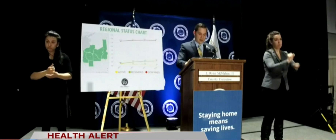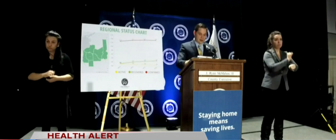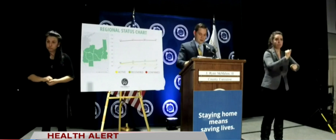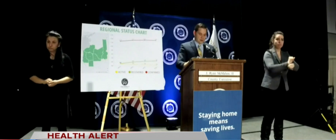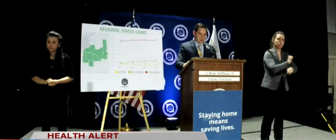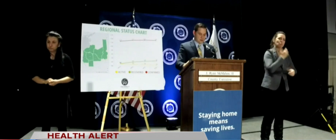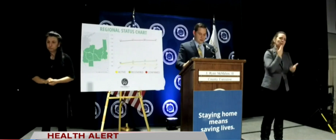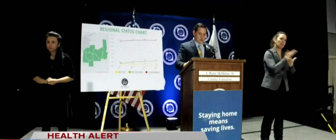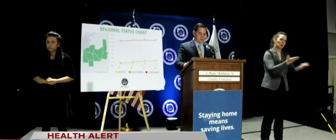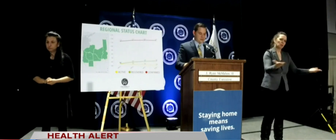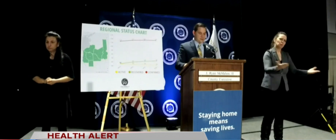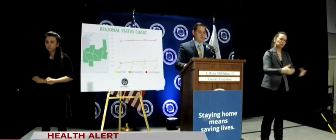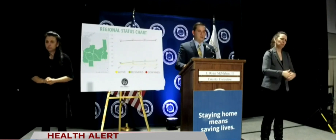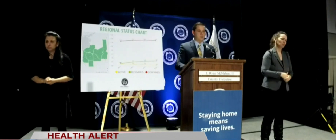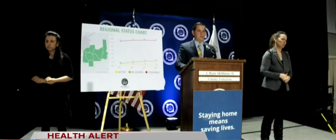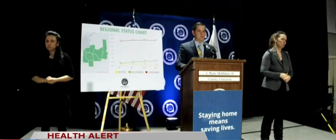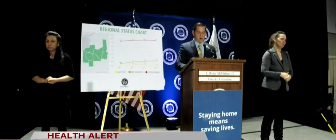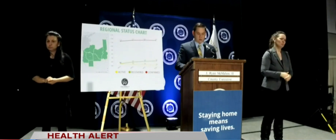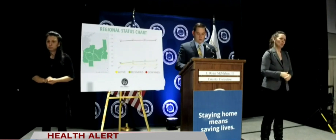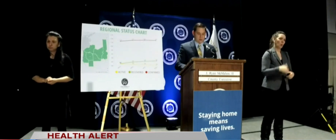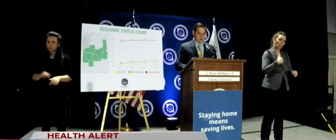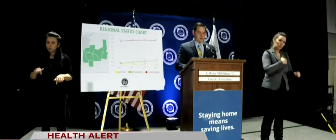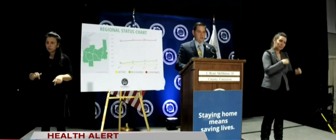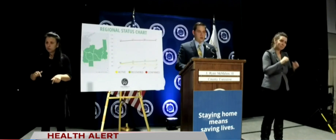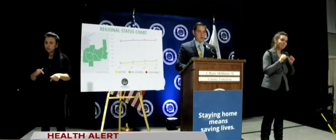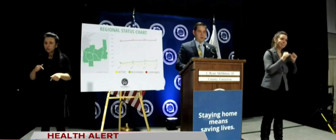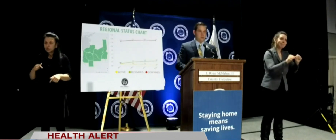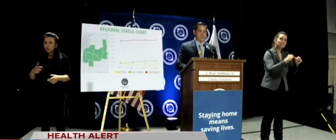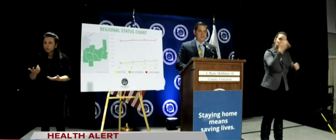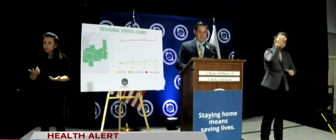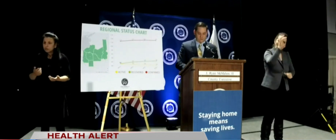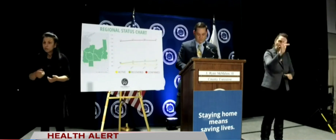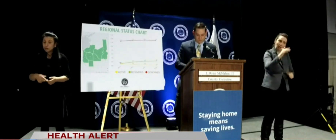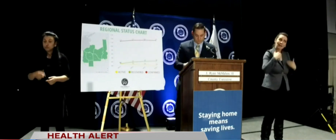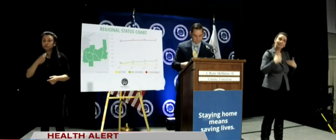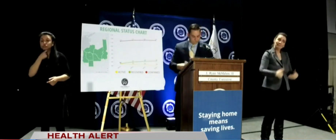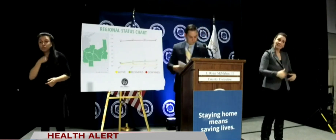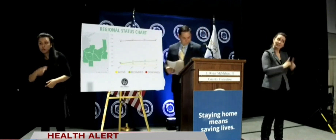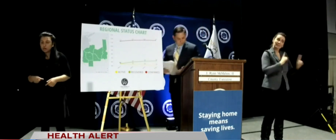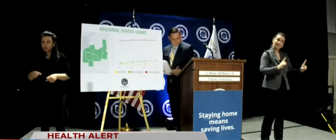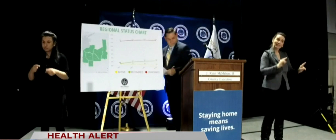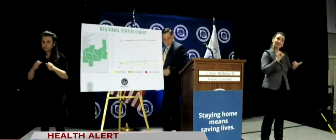saying that, let's continue to be smart, let's stay strong, and be safe.